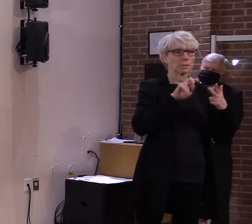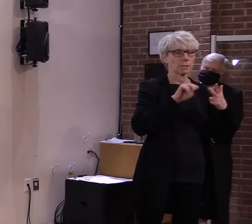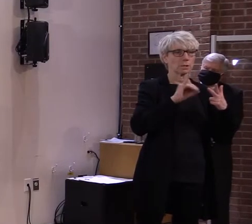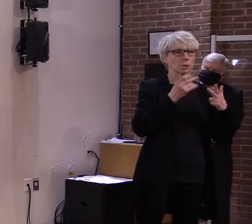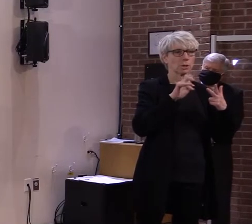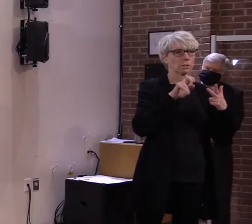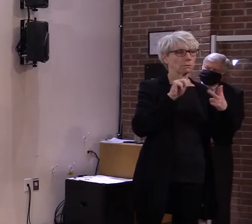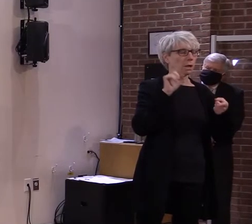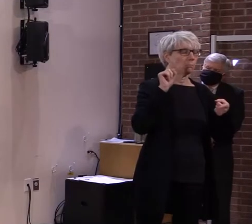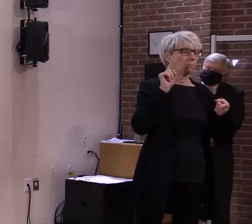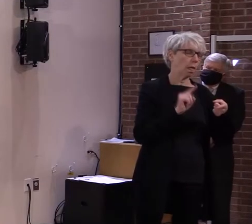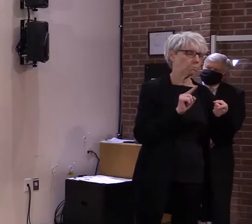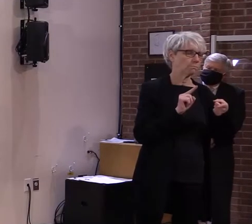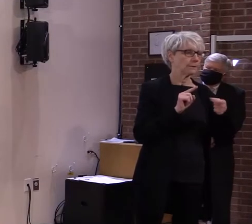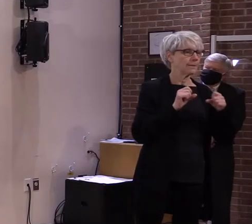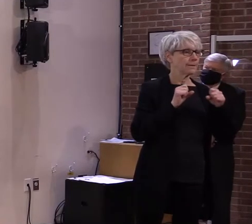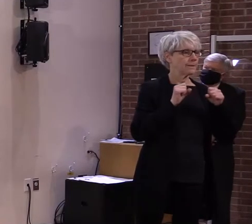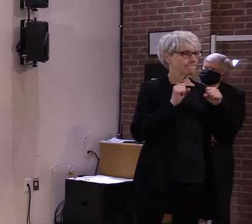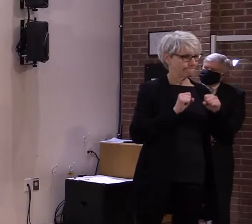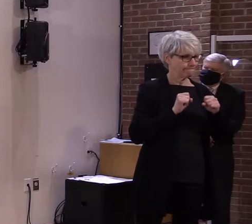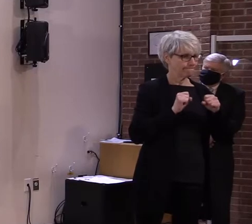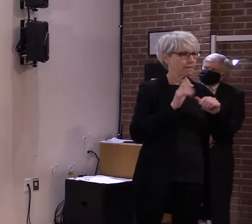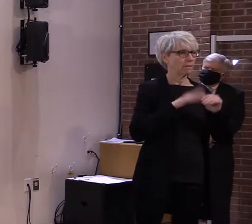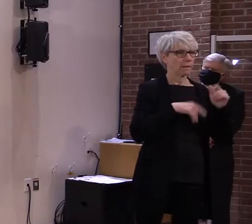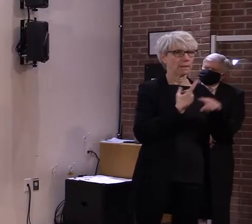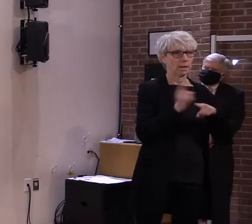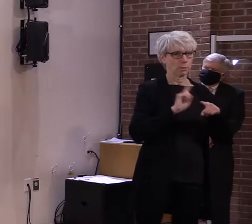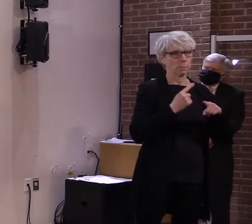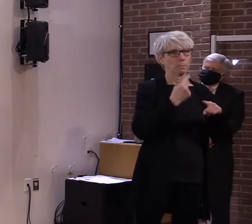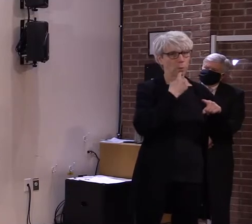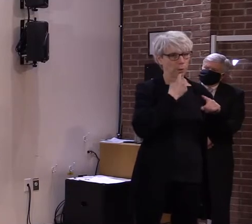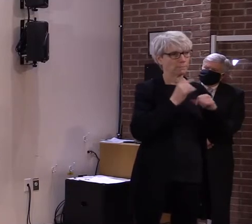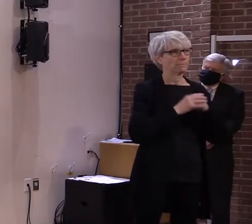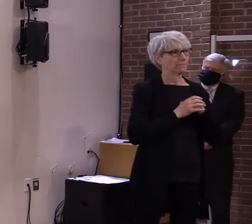a bit this week as compared to last. Though we